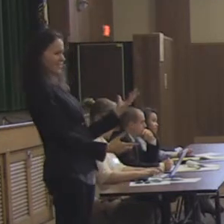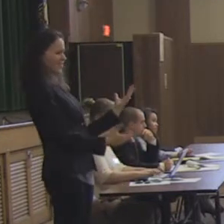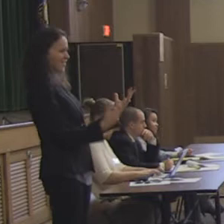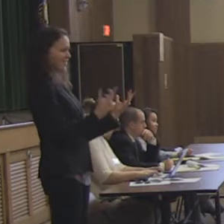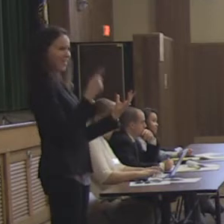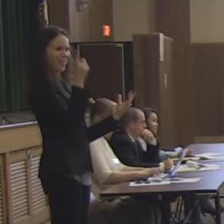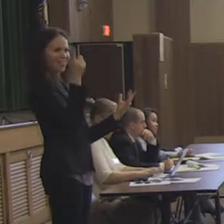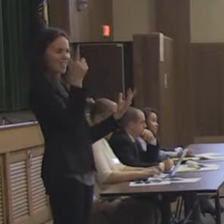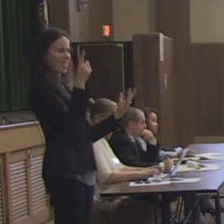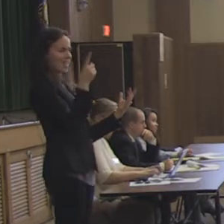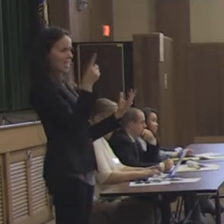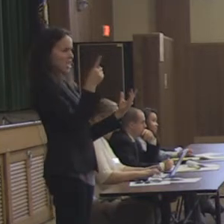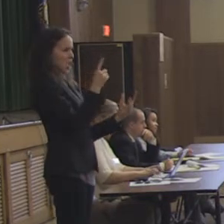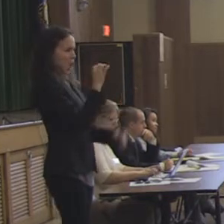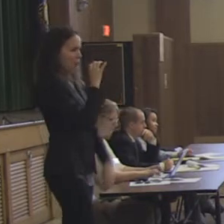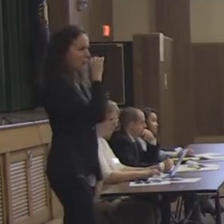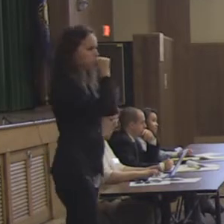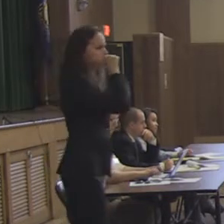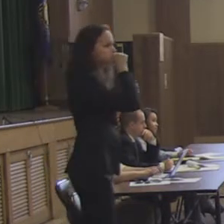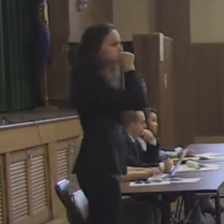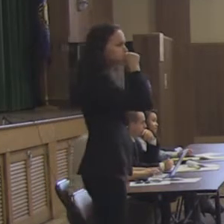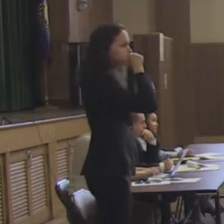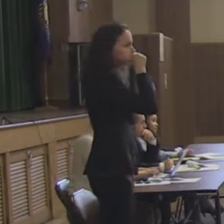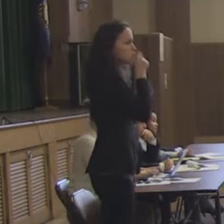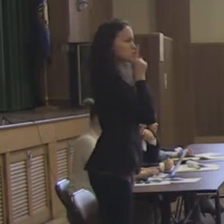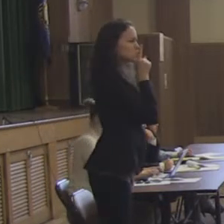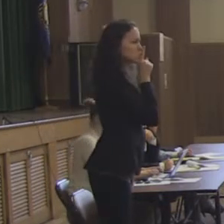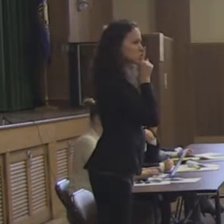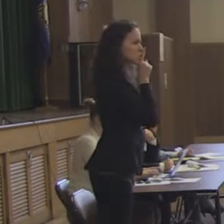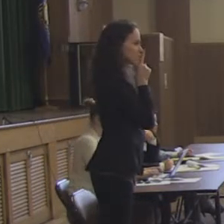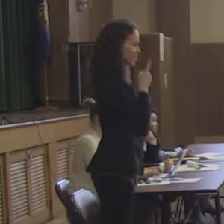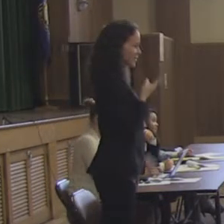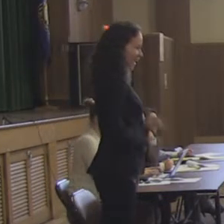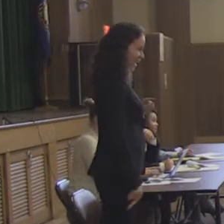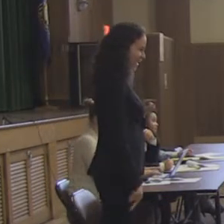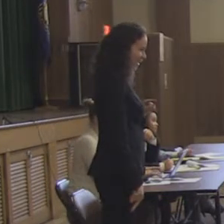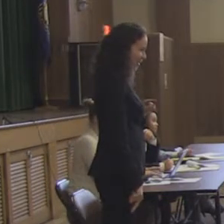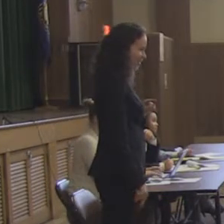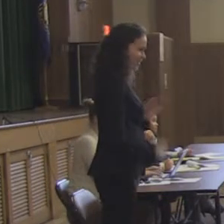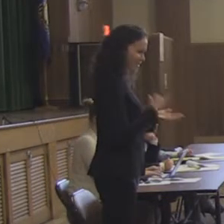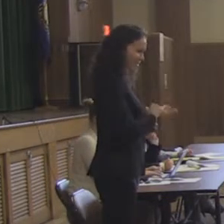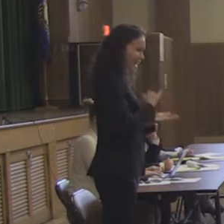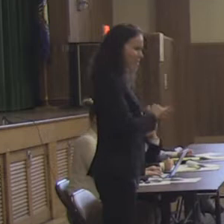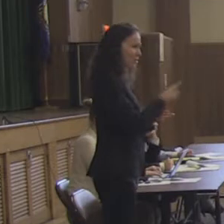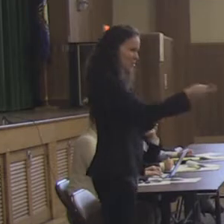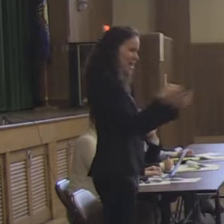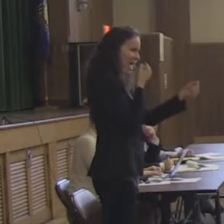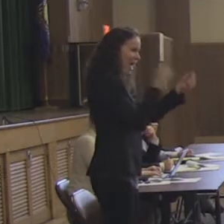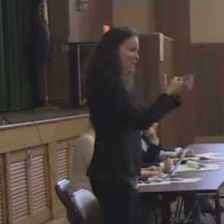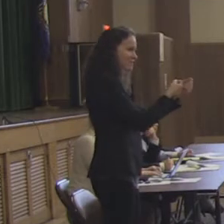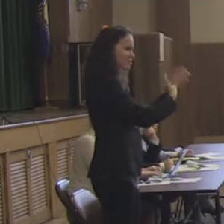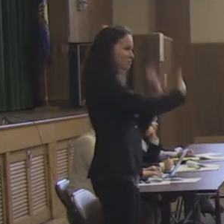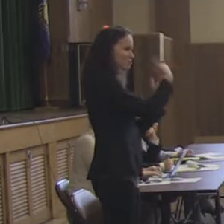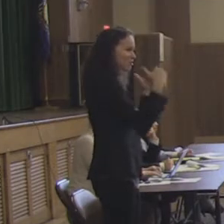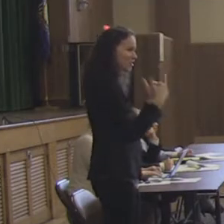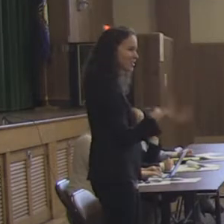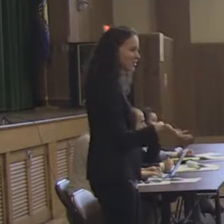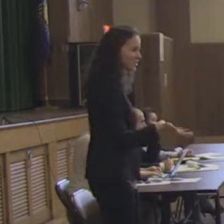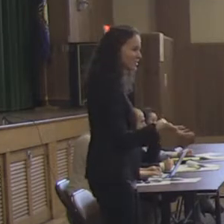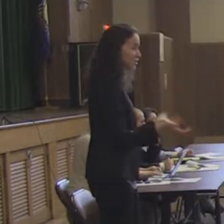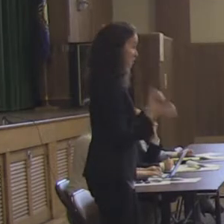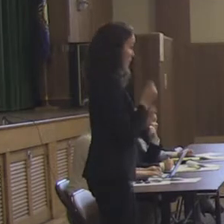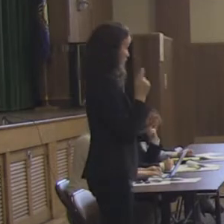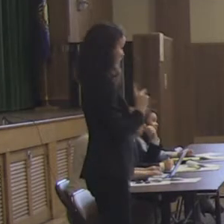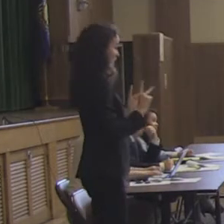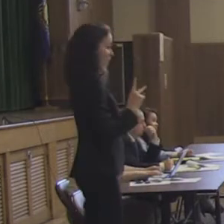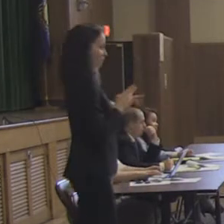you can't be bound, you know, if you're an advocate for social justice. And most people